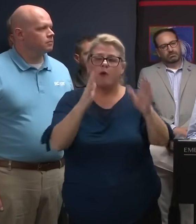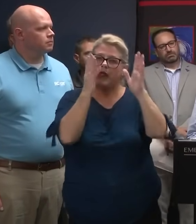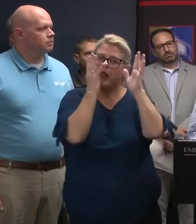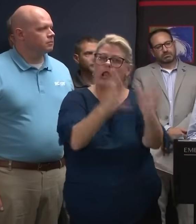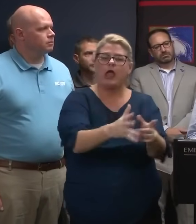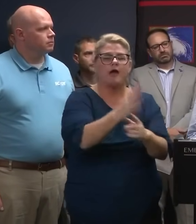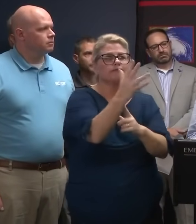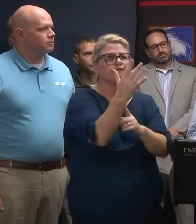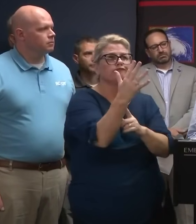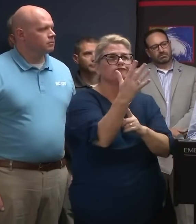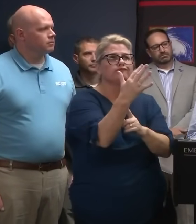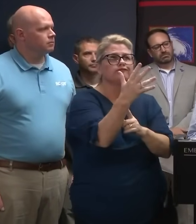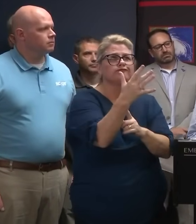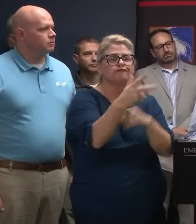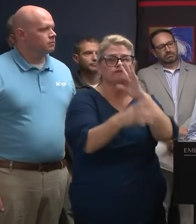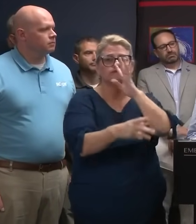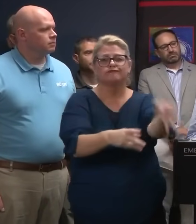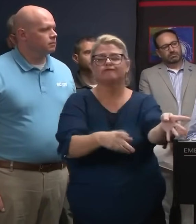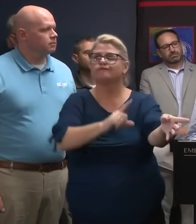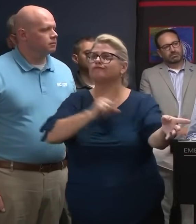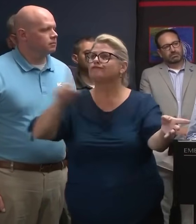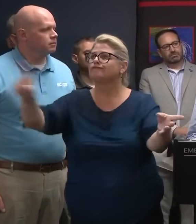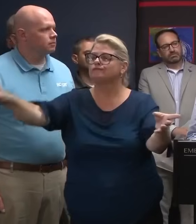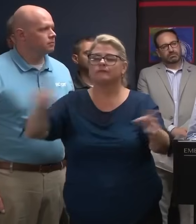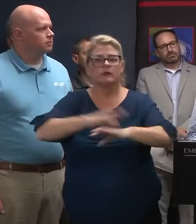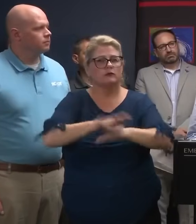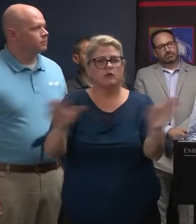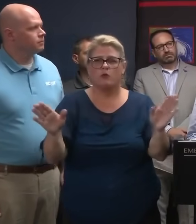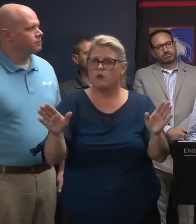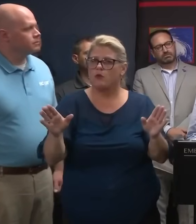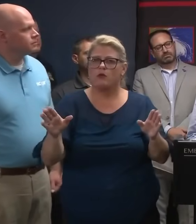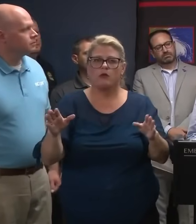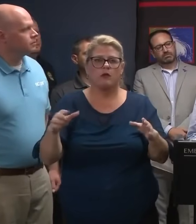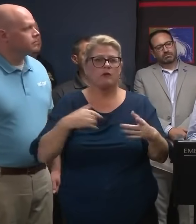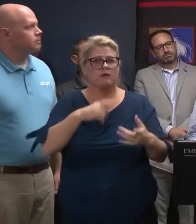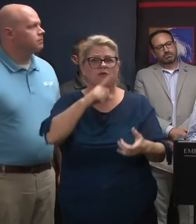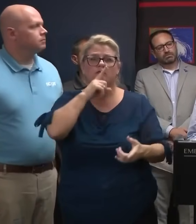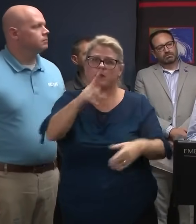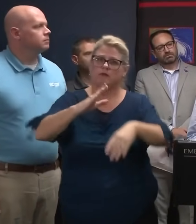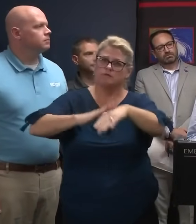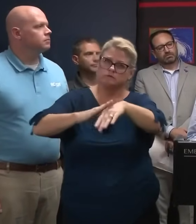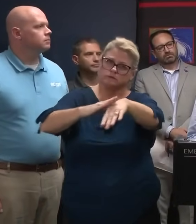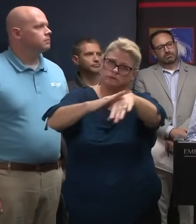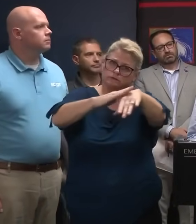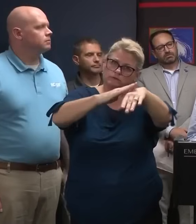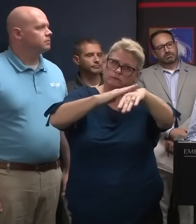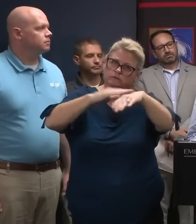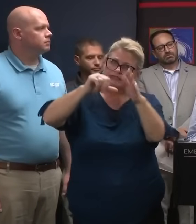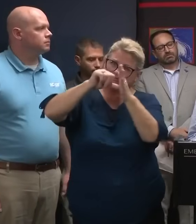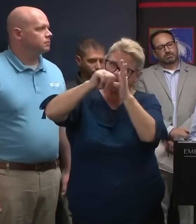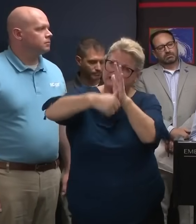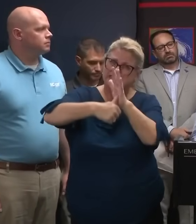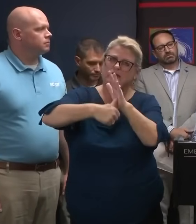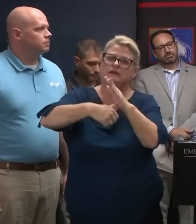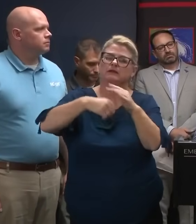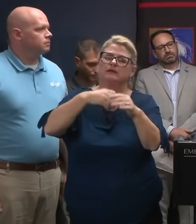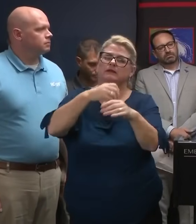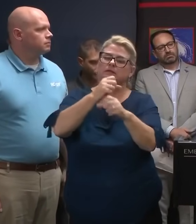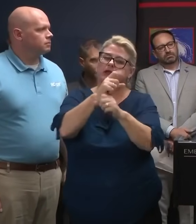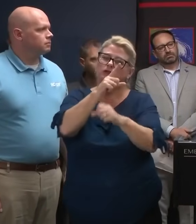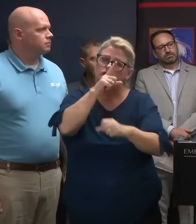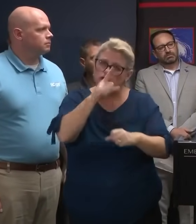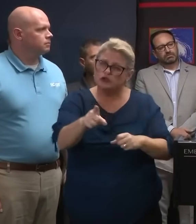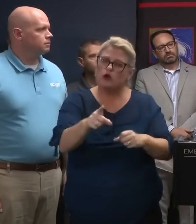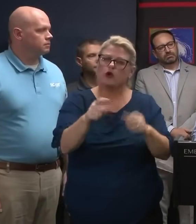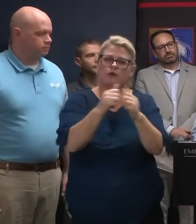open flame candles unattended. We're working really hard to push this message out as much as we can in partnership with EMD